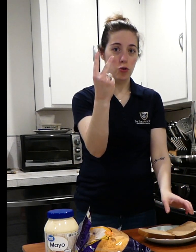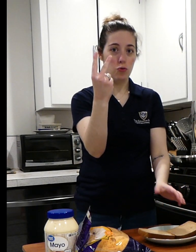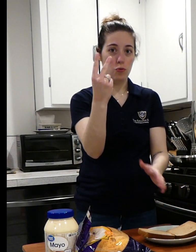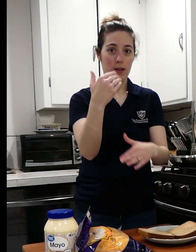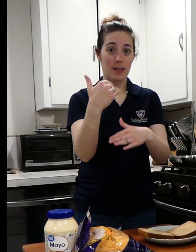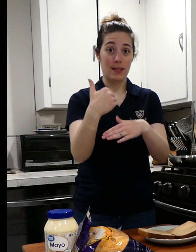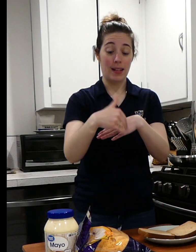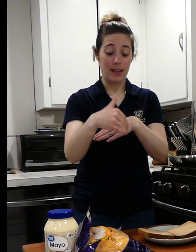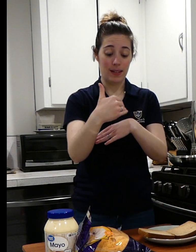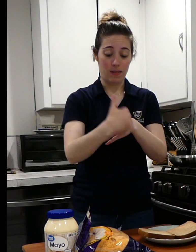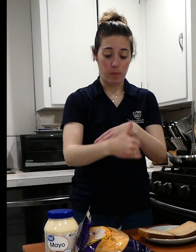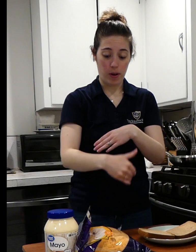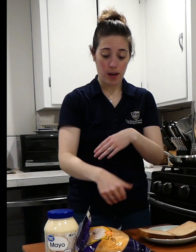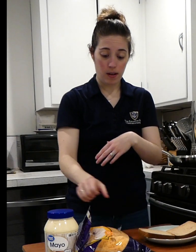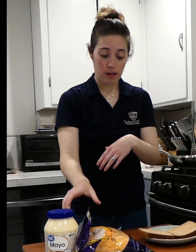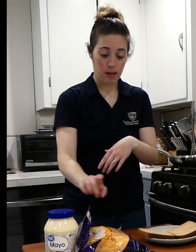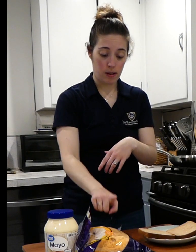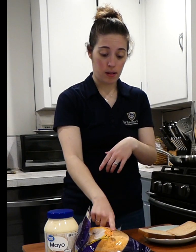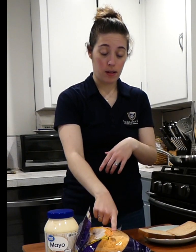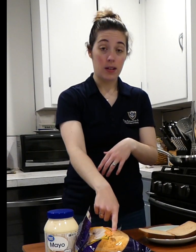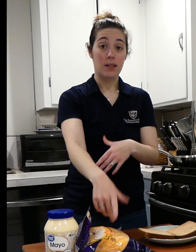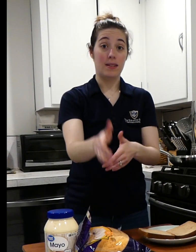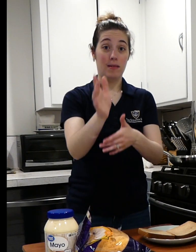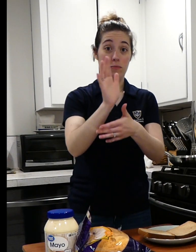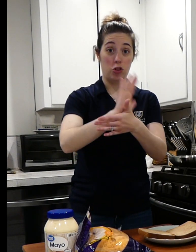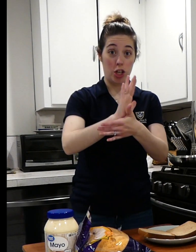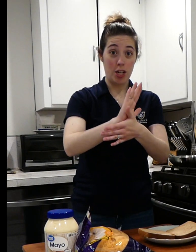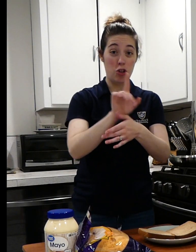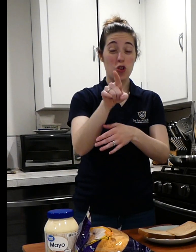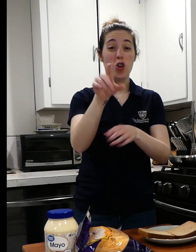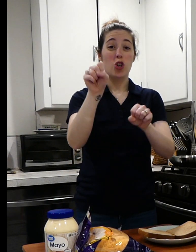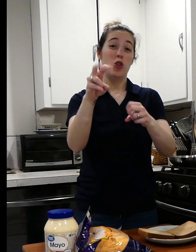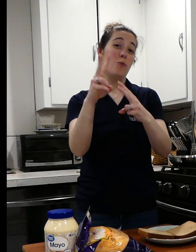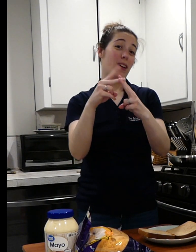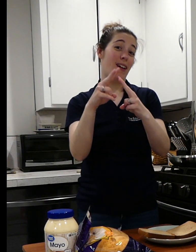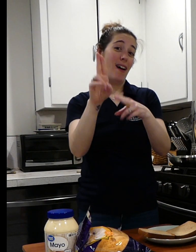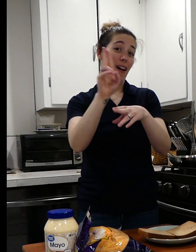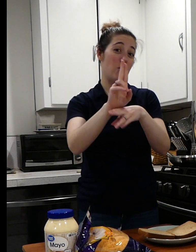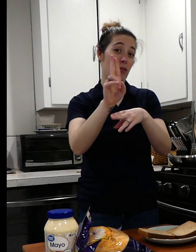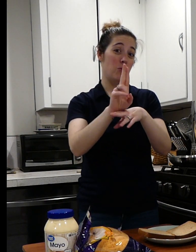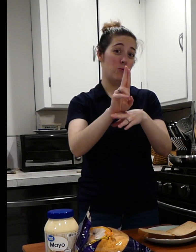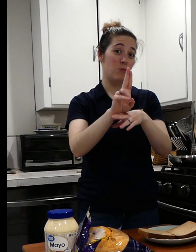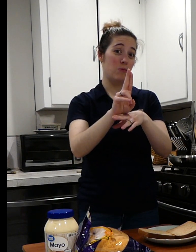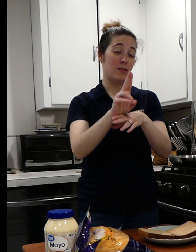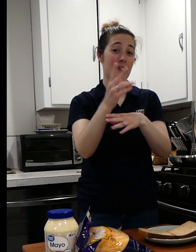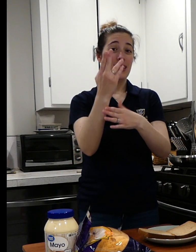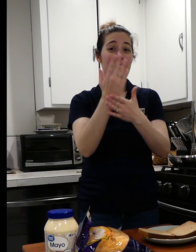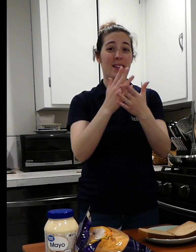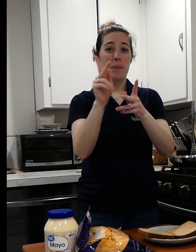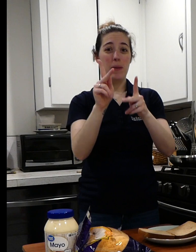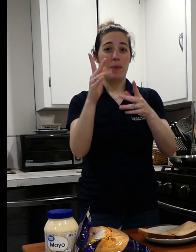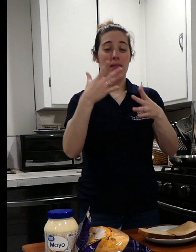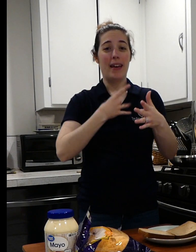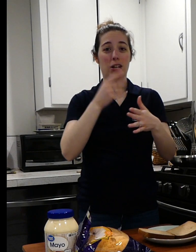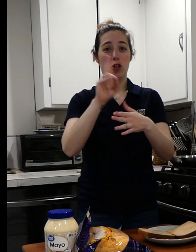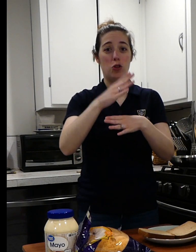2 slices of bread, some cheese. You can either use, some people like to use